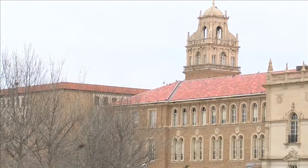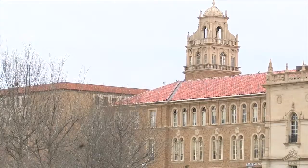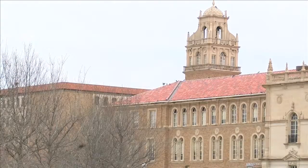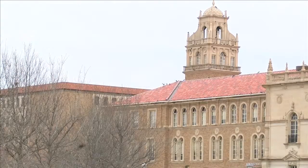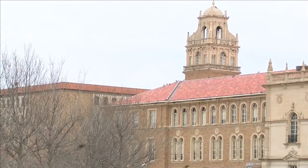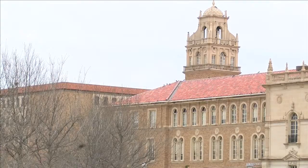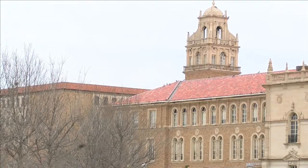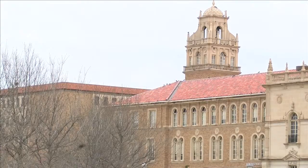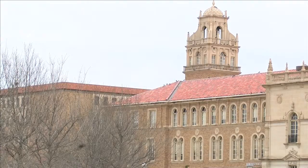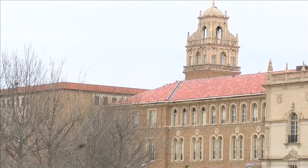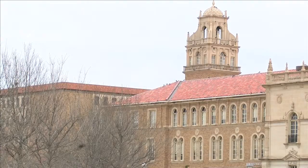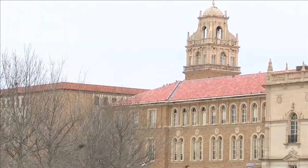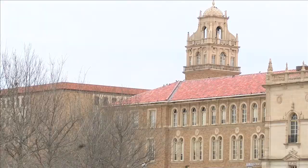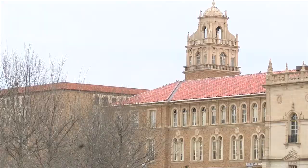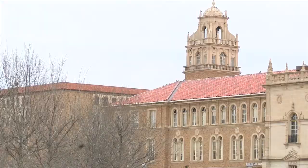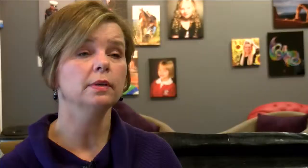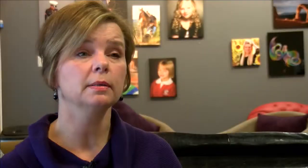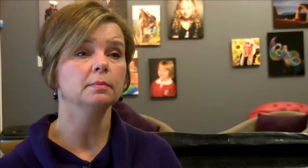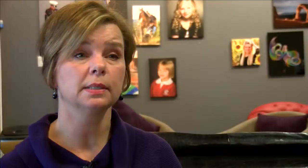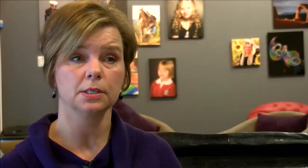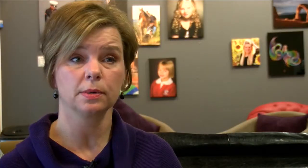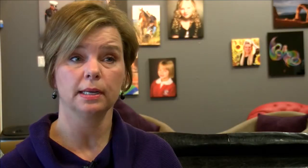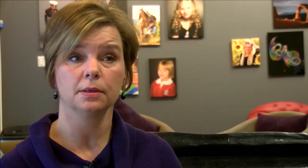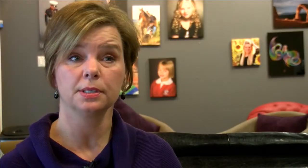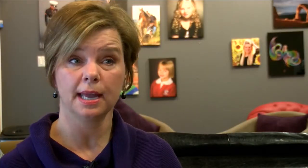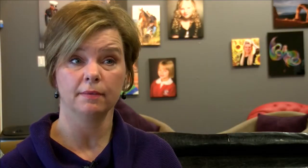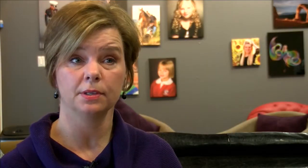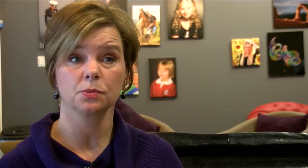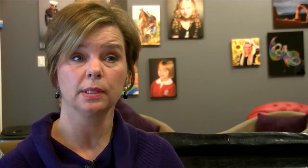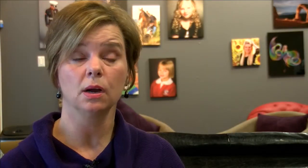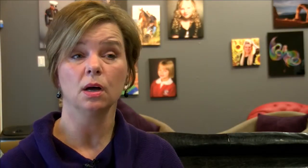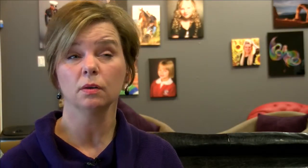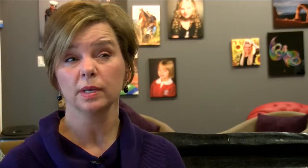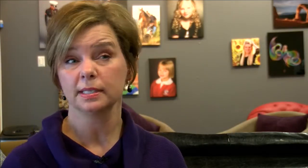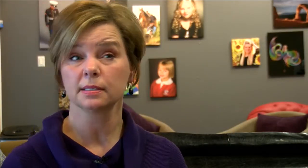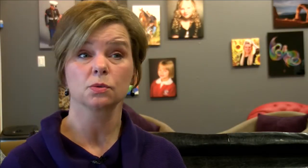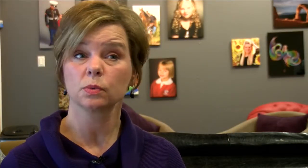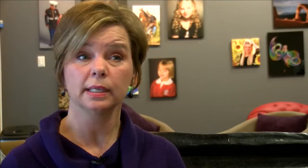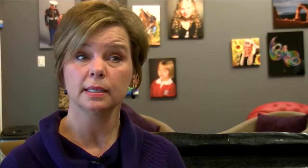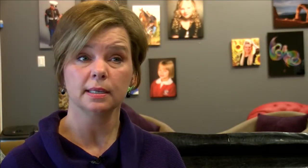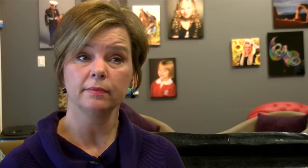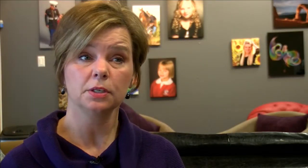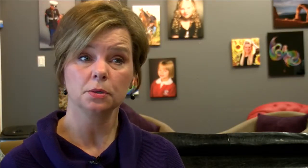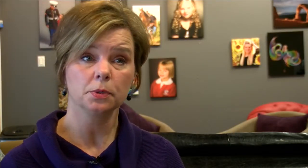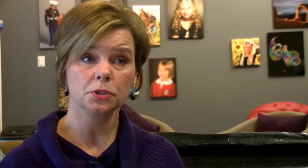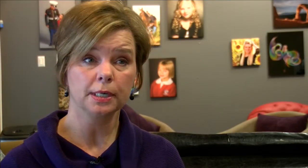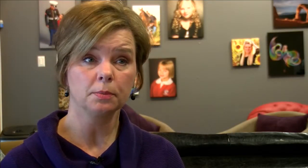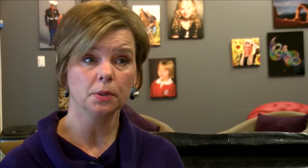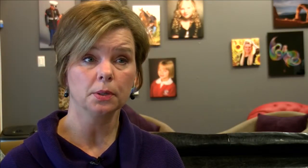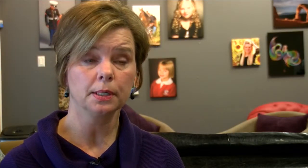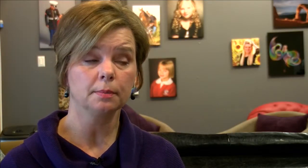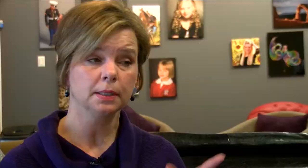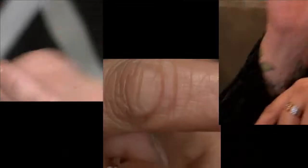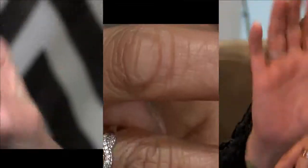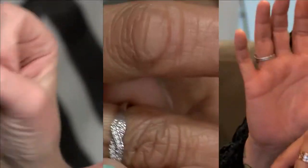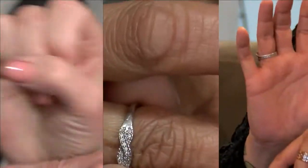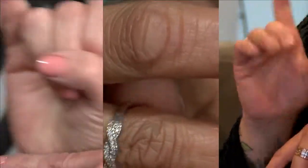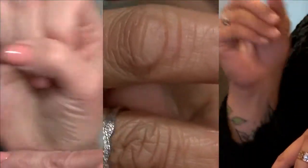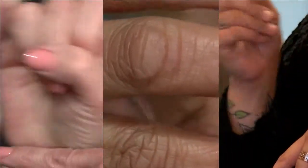B.A. We're in a perfect place right now to have this. Really, all of West Texas really doesn't have an interpreter training program. But in the meantime, the